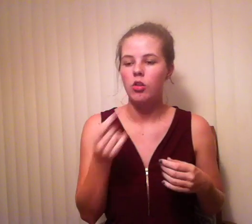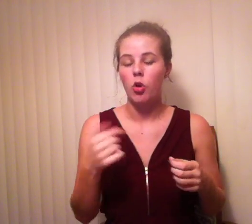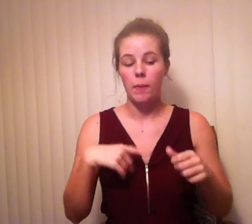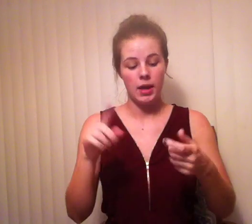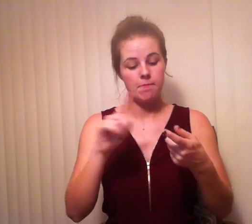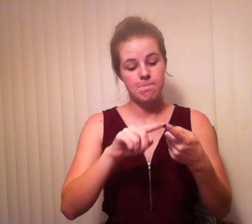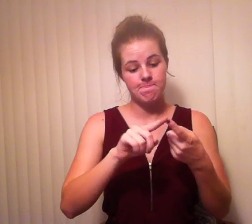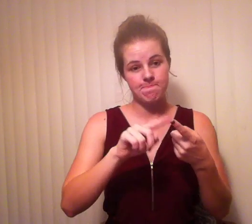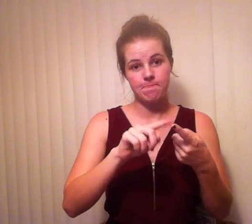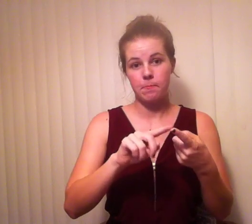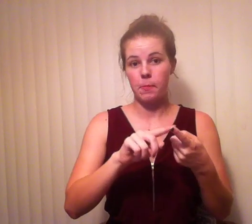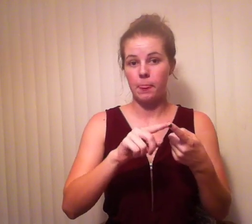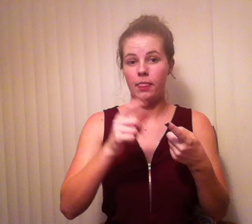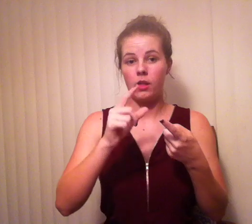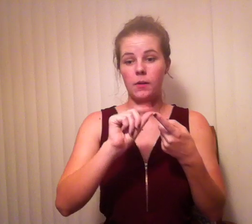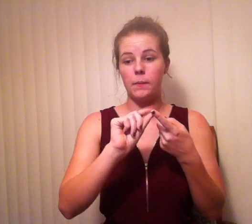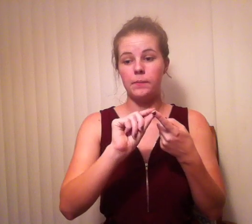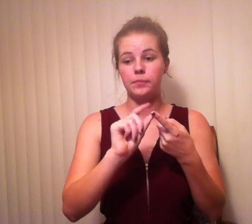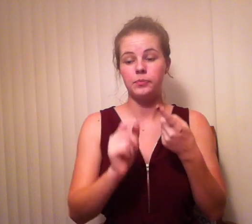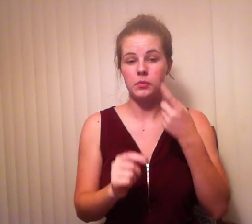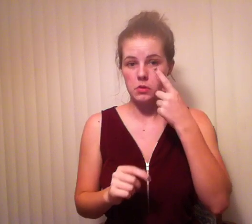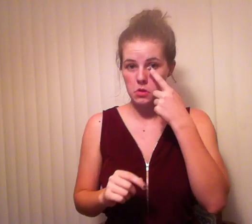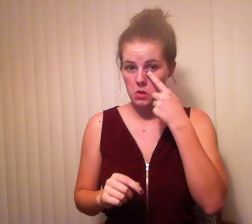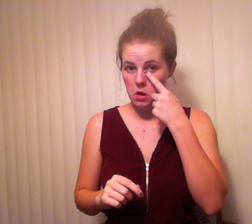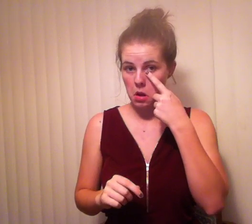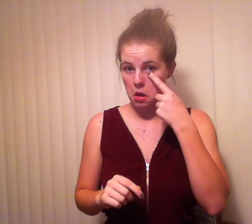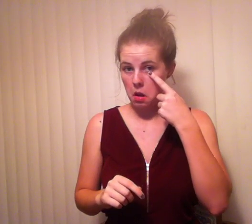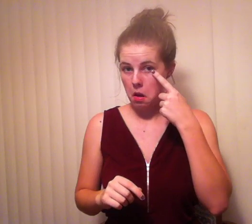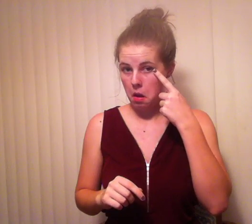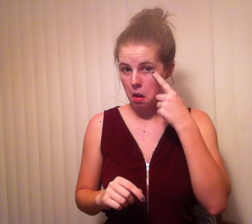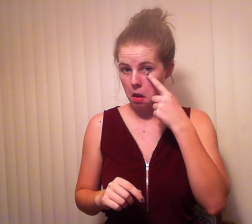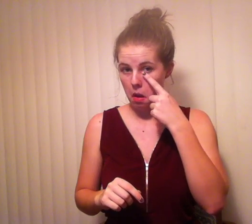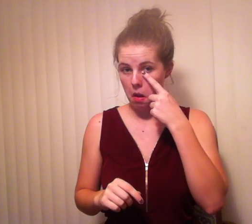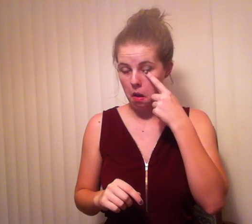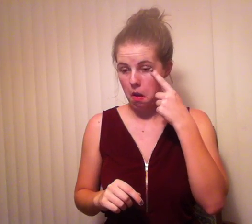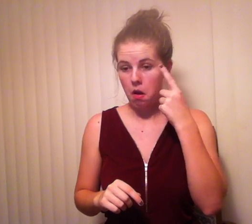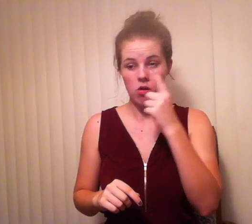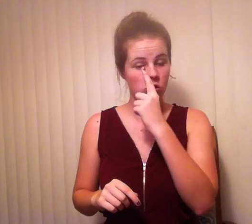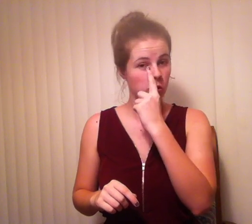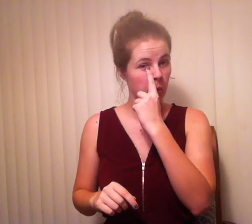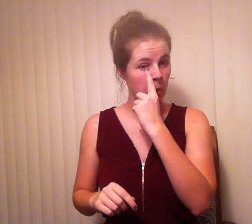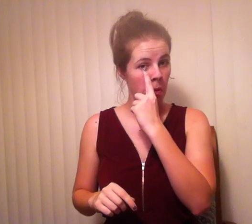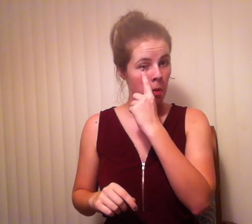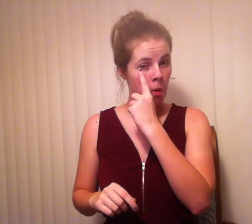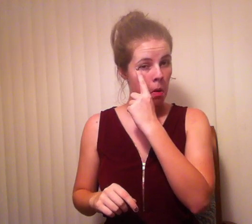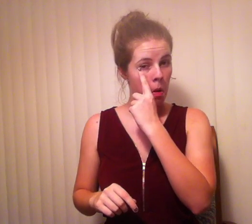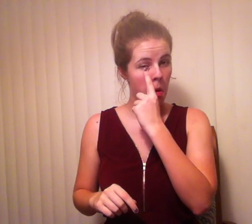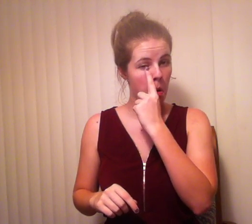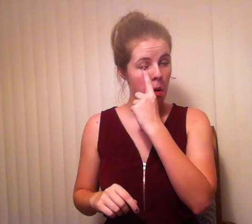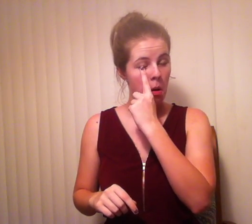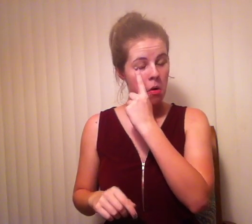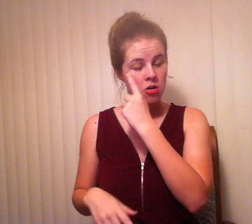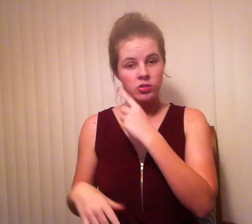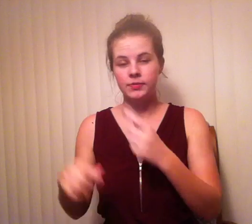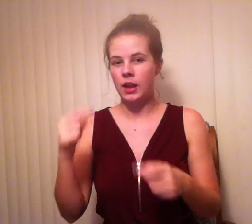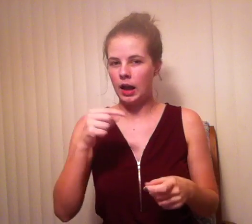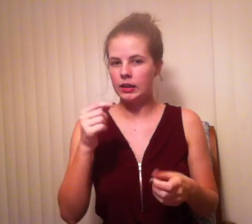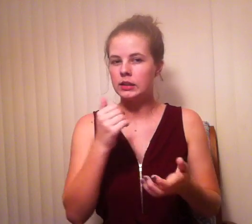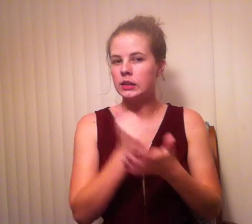then I'll put it onto the little applicator thing, and then I will smooth it under the eyes, especially if I'm experiencing any sort of puffiness under the eyes. This is just going